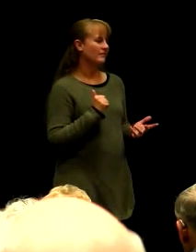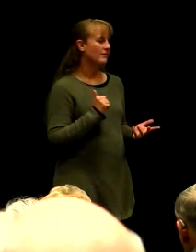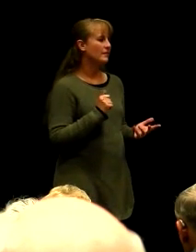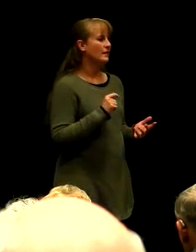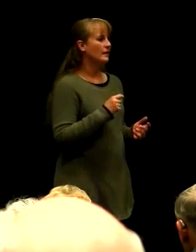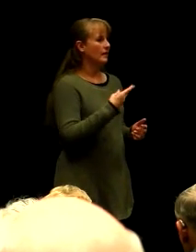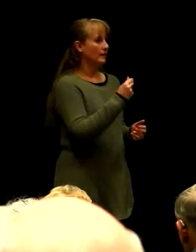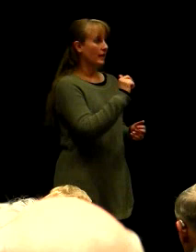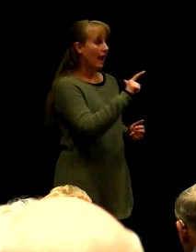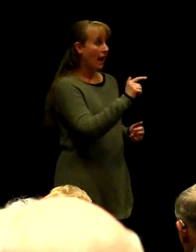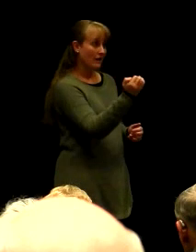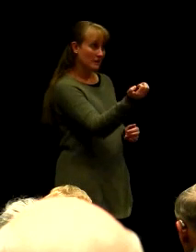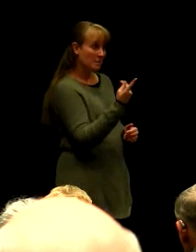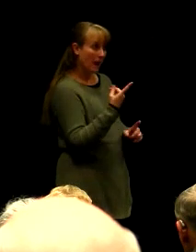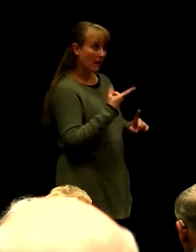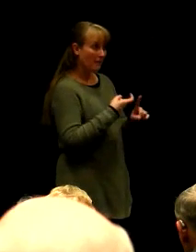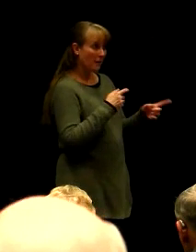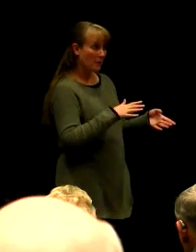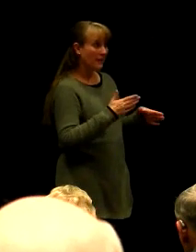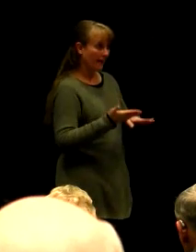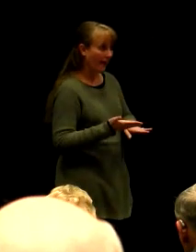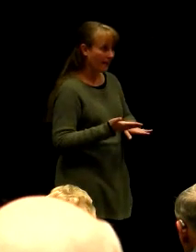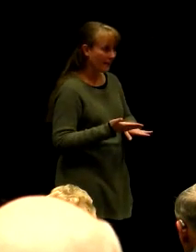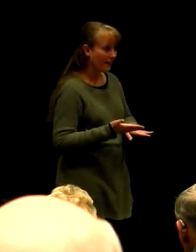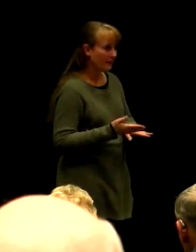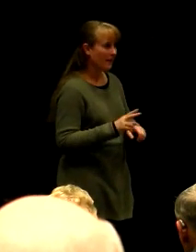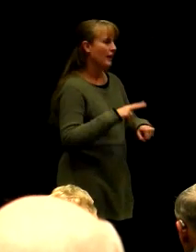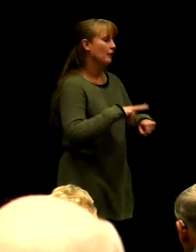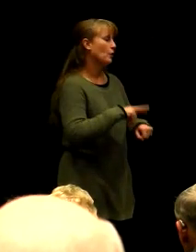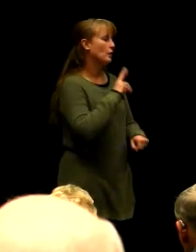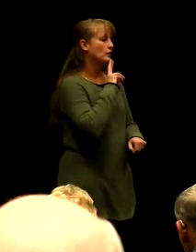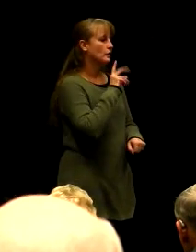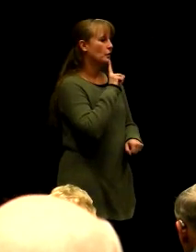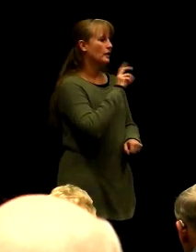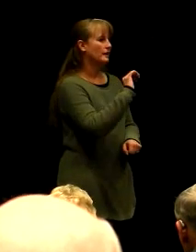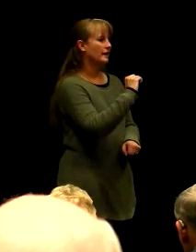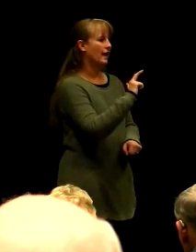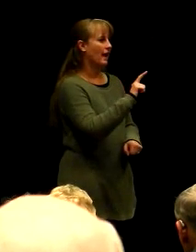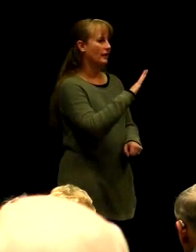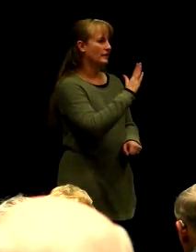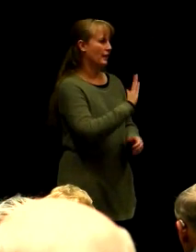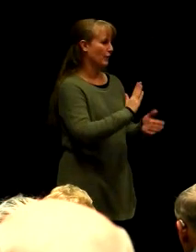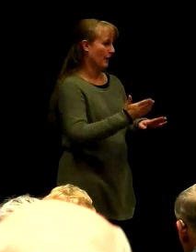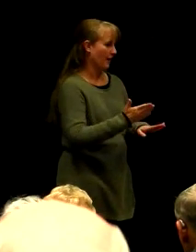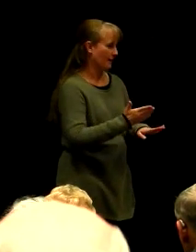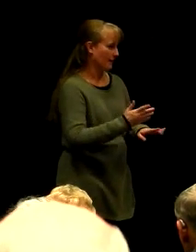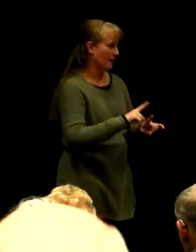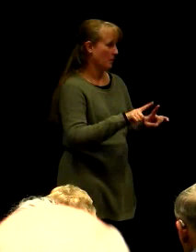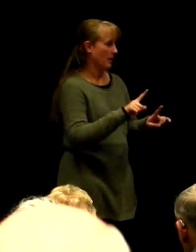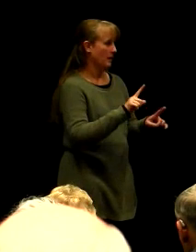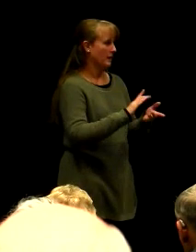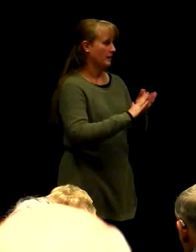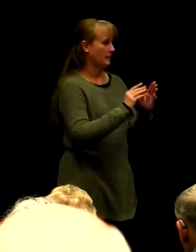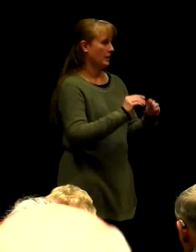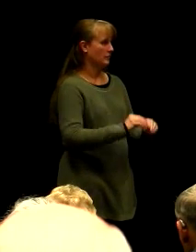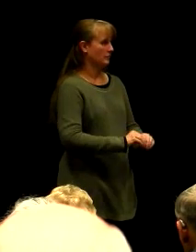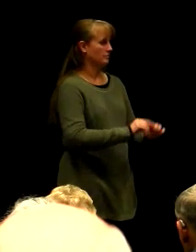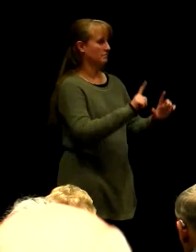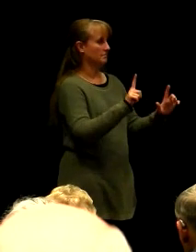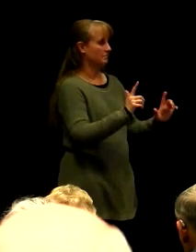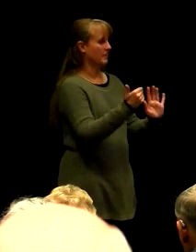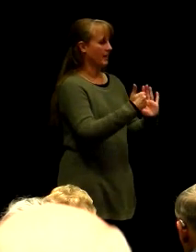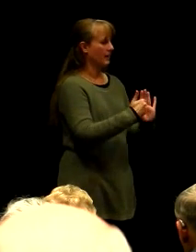It's Hal is brought back from the dead, and of course Hal never really died, but he's revived,